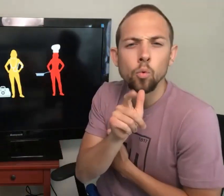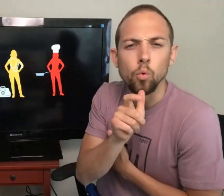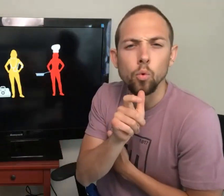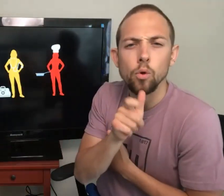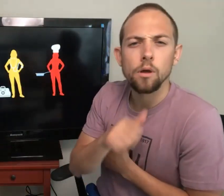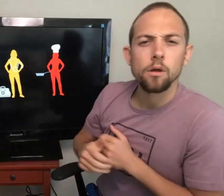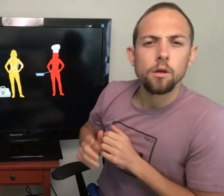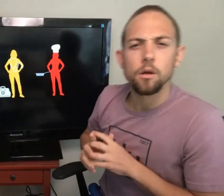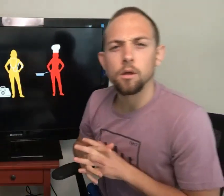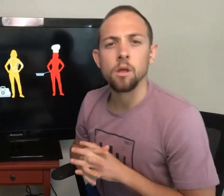Who delivers the mail?